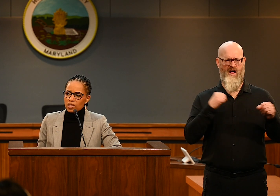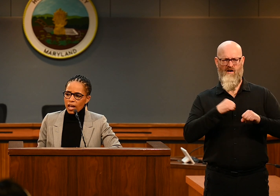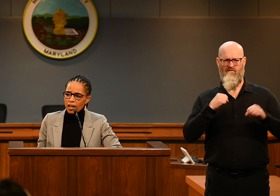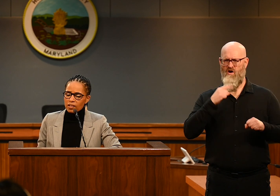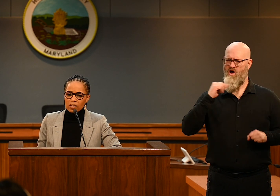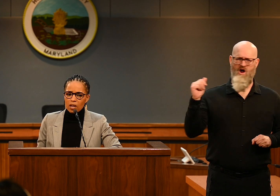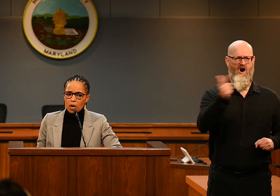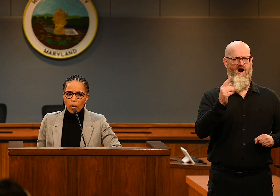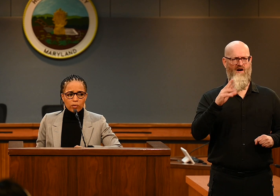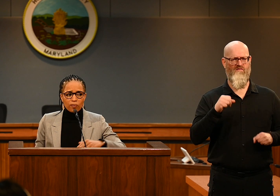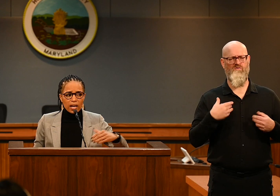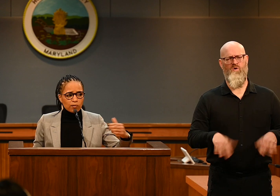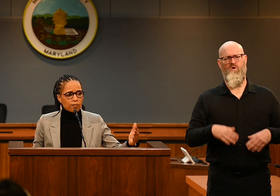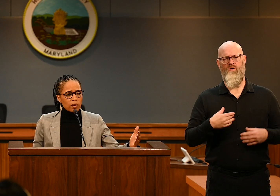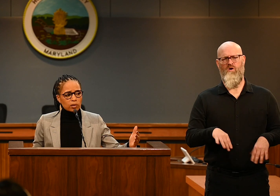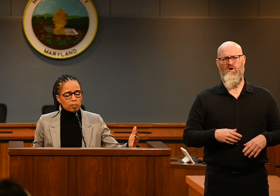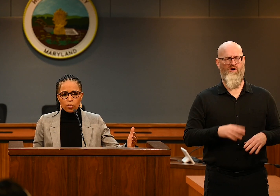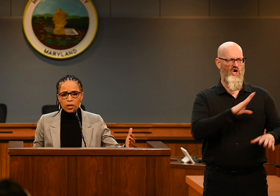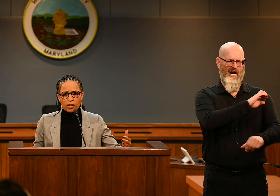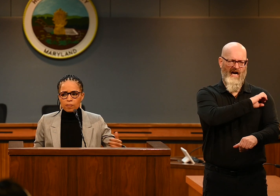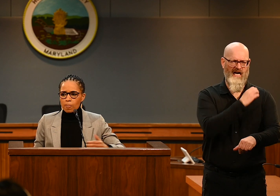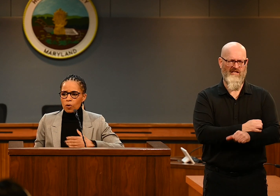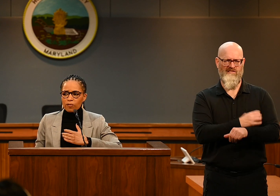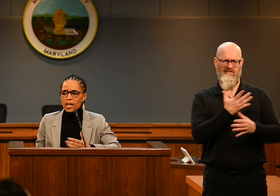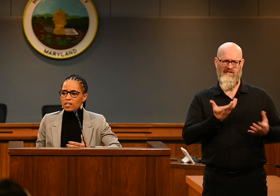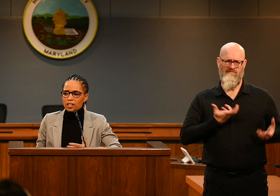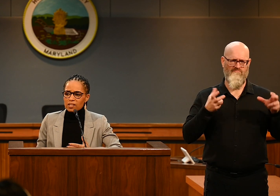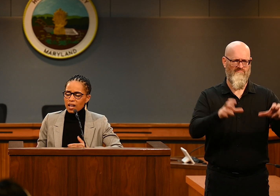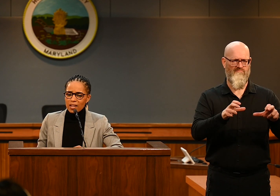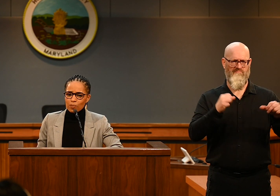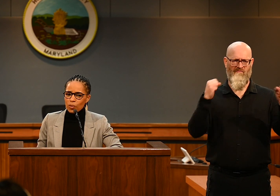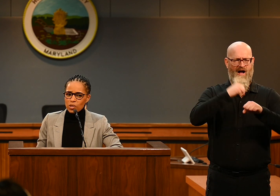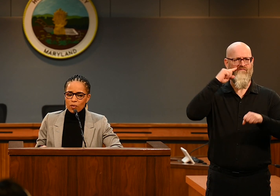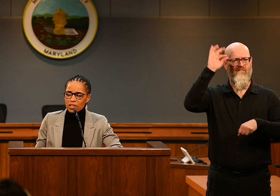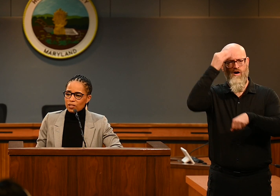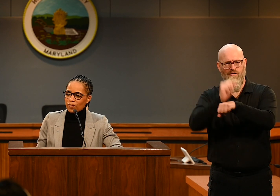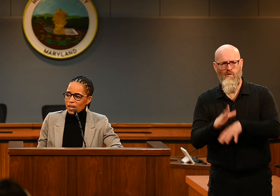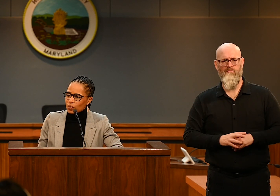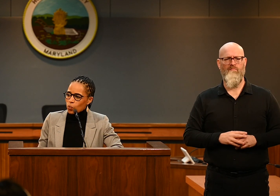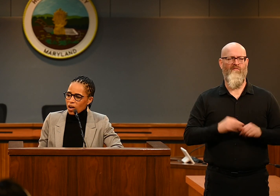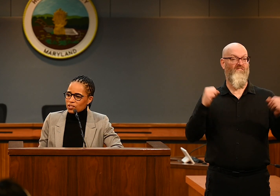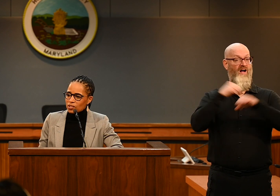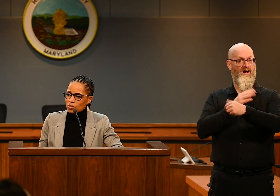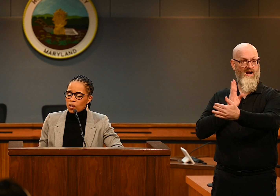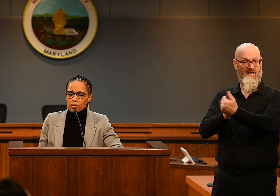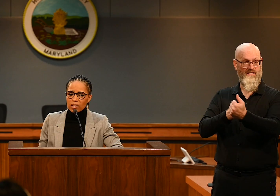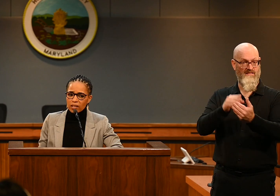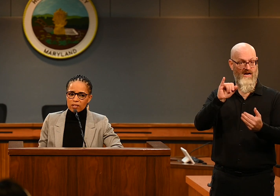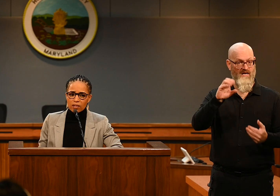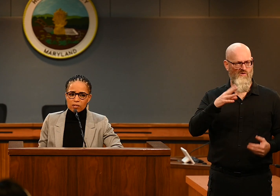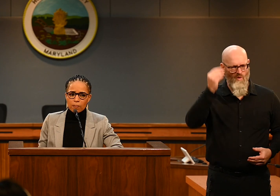energy that she has, whether it's fighting for federal employees or fighting against ICE. Boy, you have sent a fighter to Washington